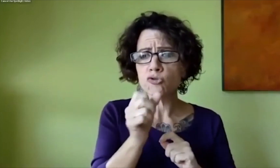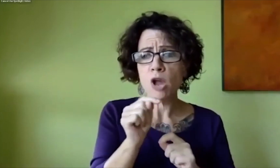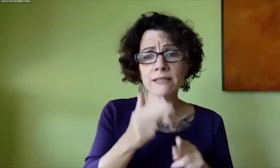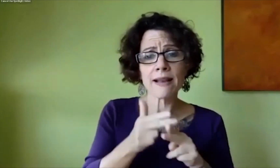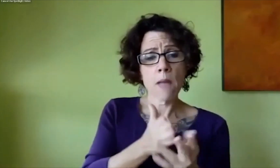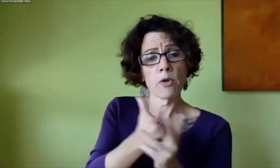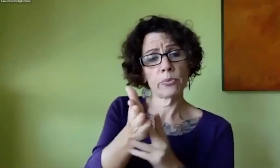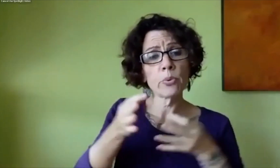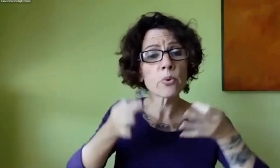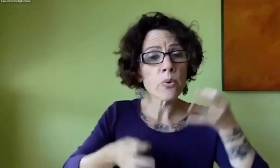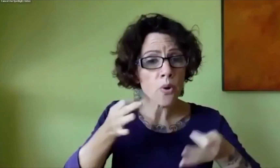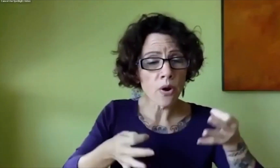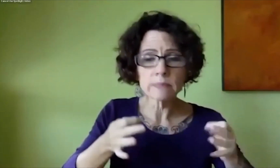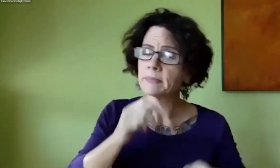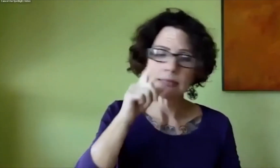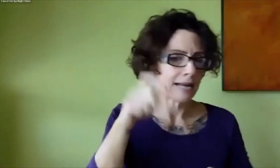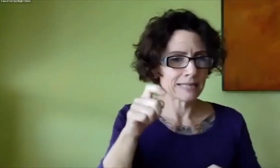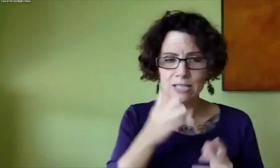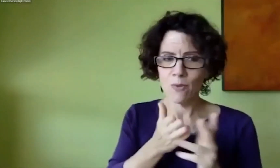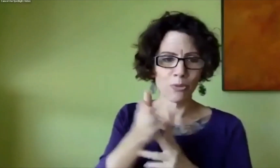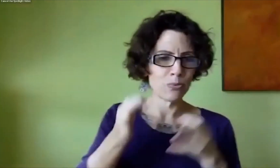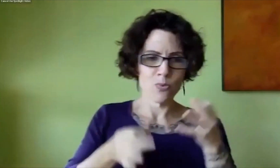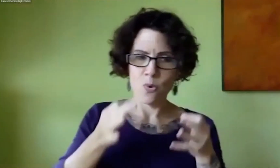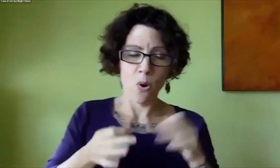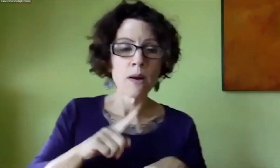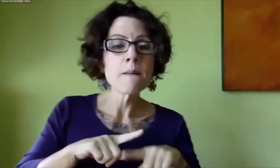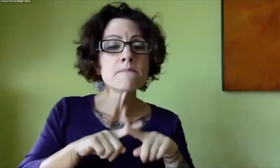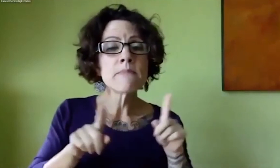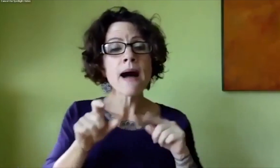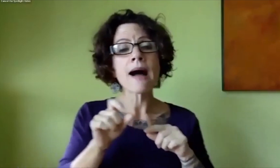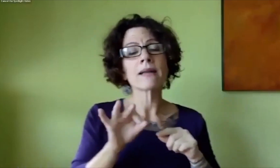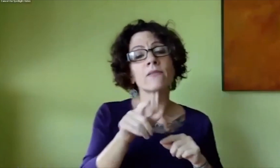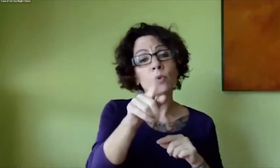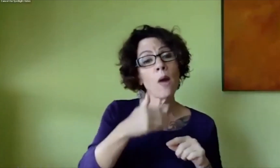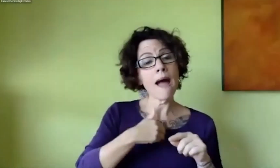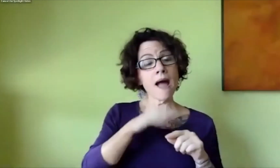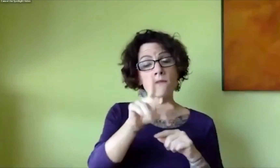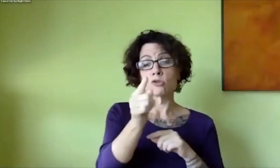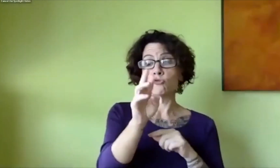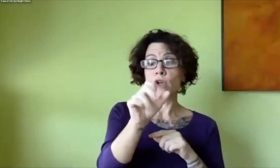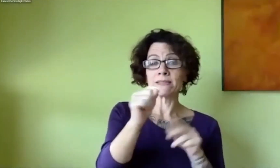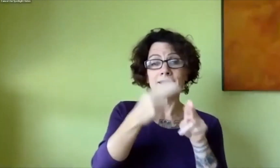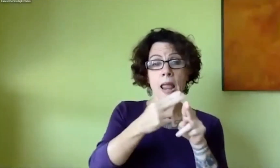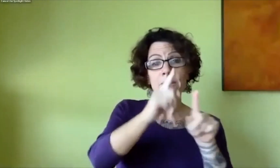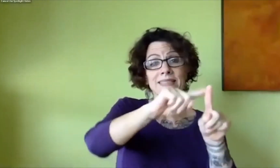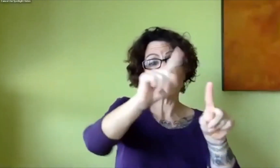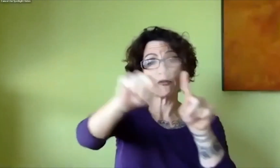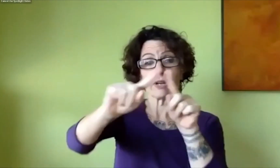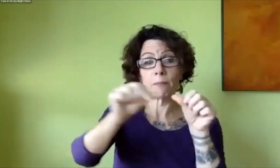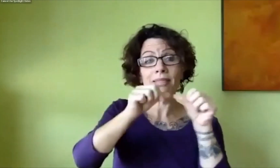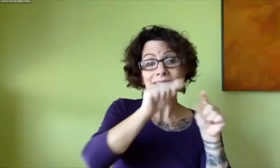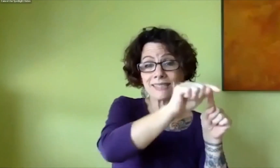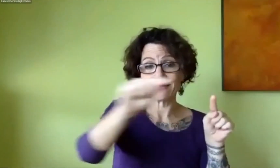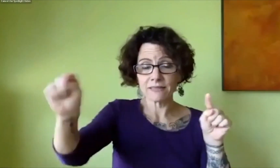Next question, changing a trust name through court, does that need to be done? No, it does not have to be done through court, but if you have a trust name